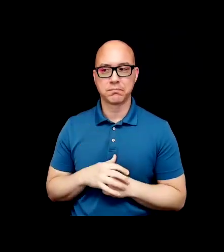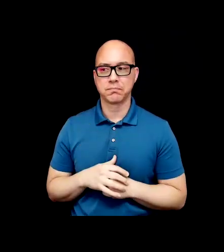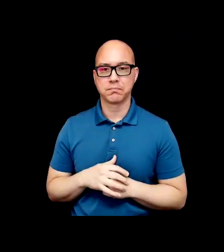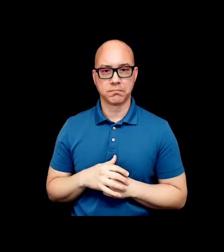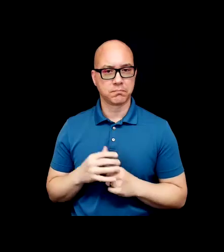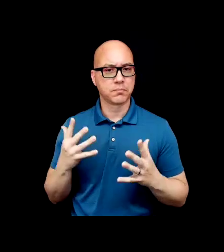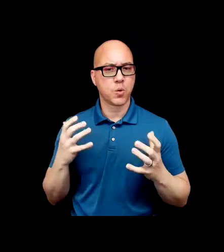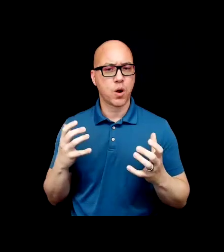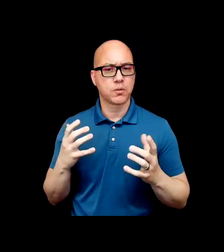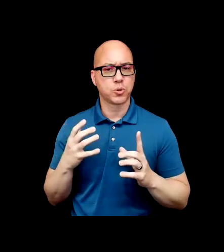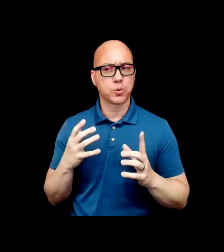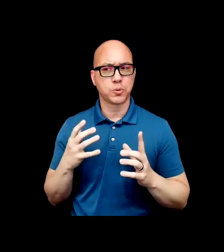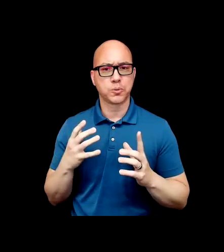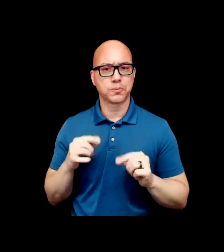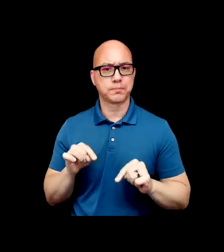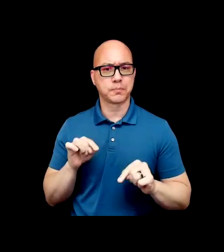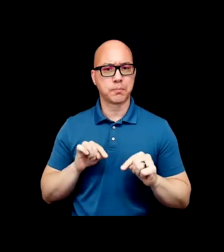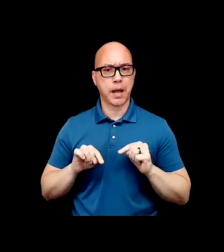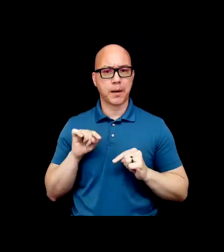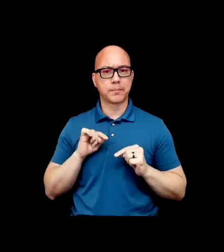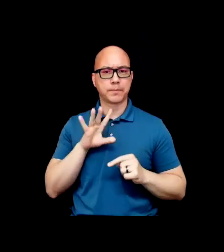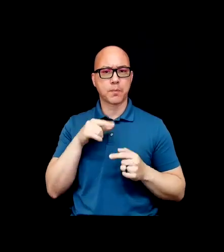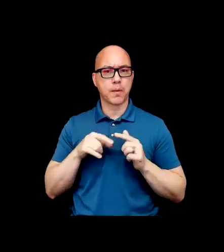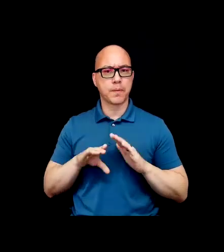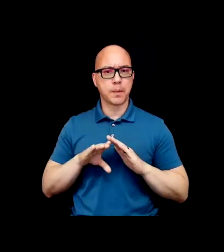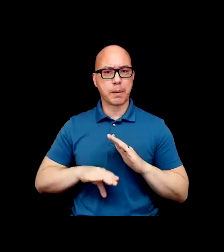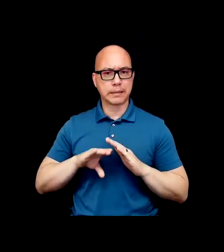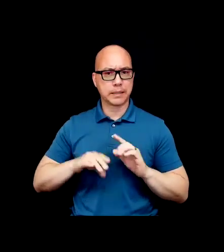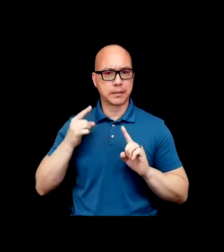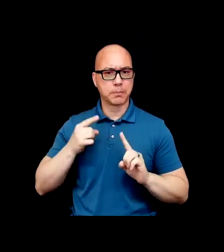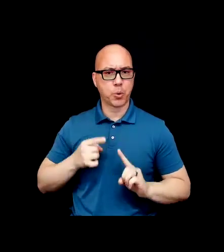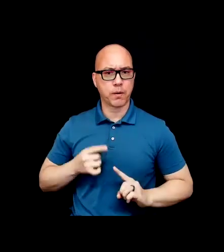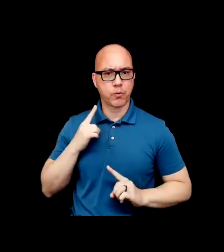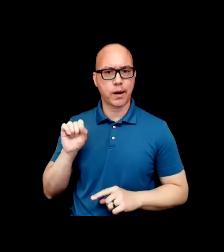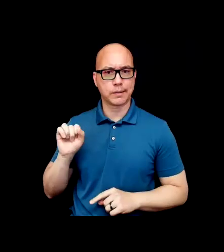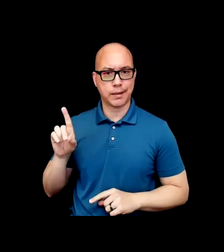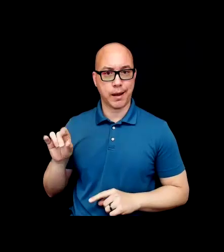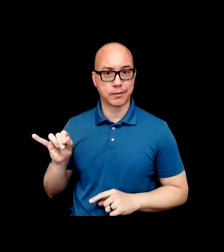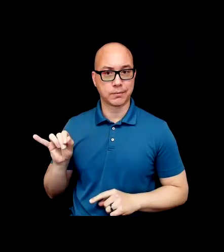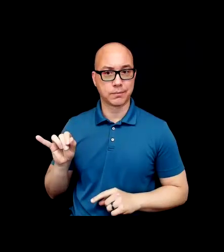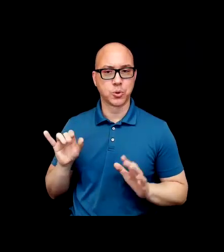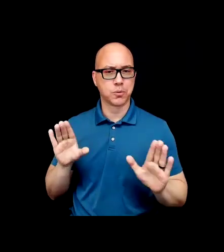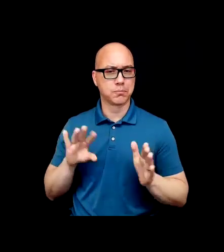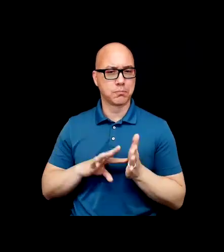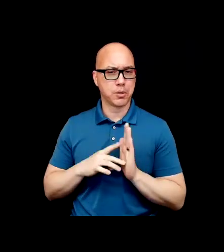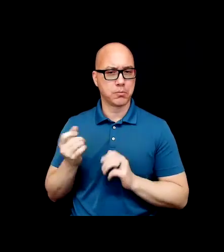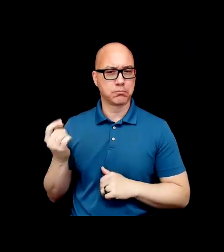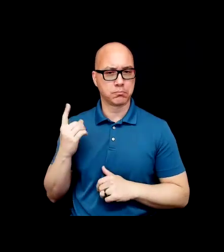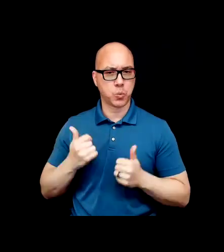want to make sure everybody knows some basic information about SSDI, just to make sure everyone knows which benefit I'm talking